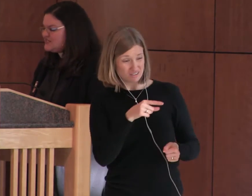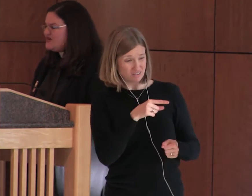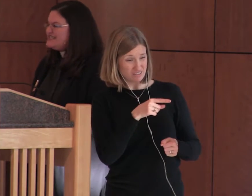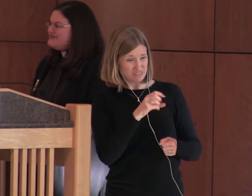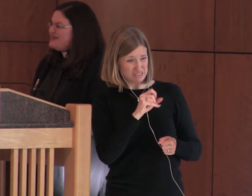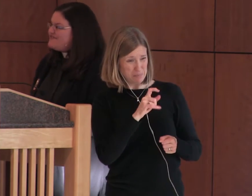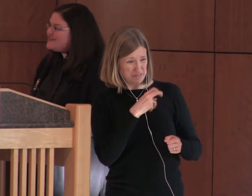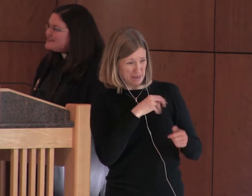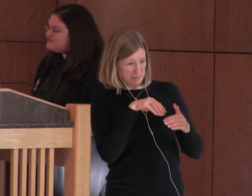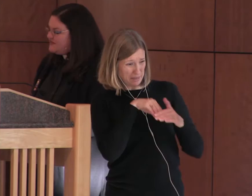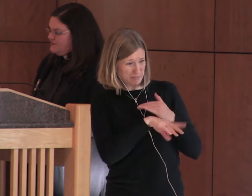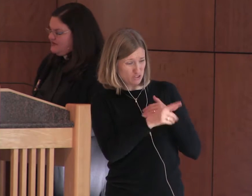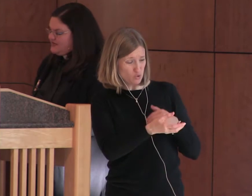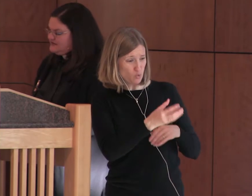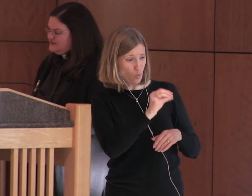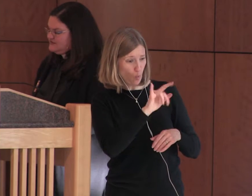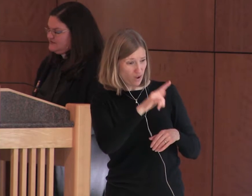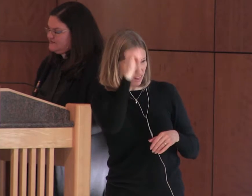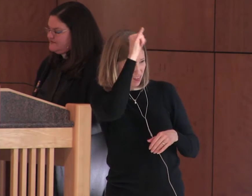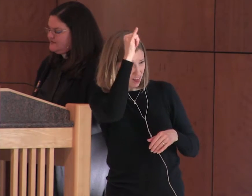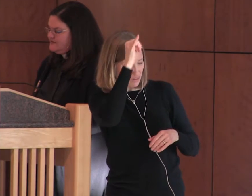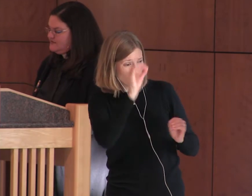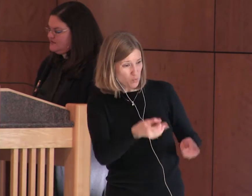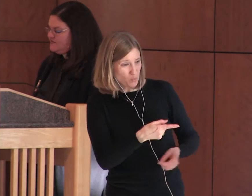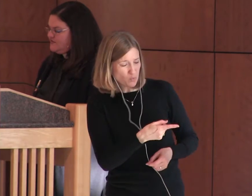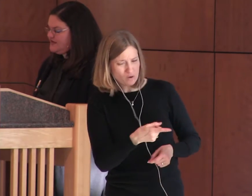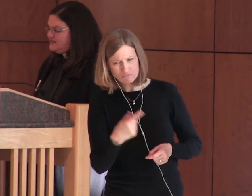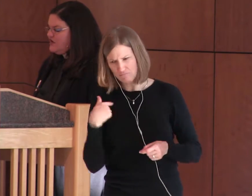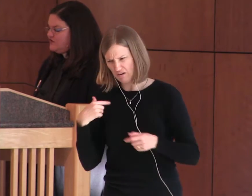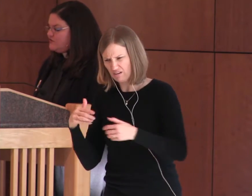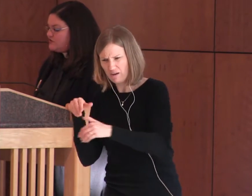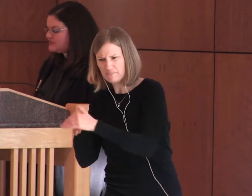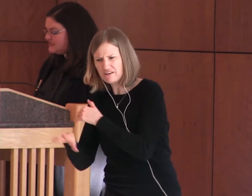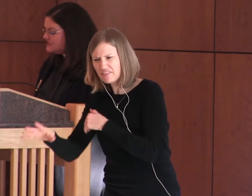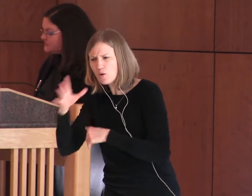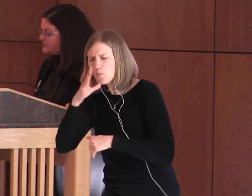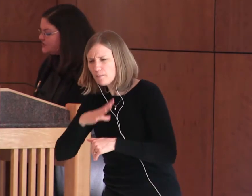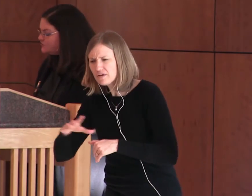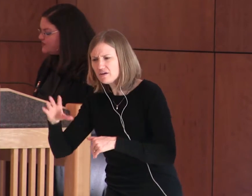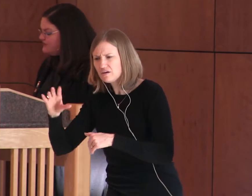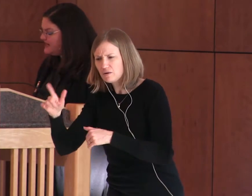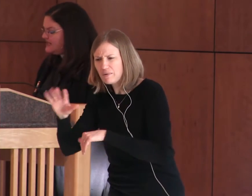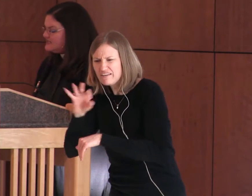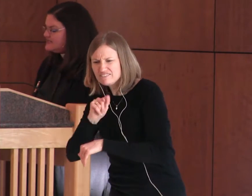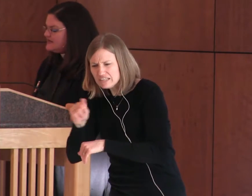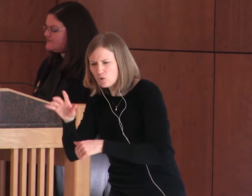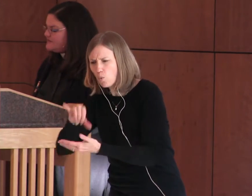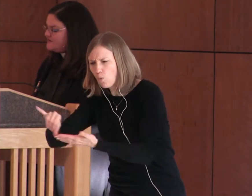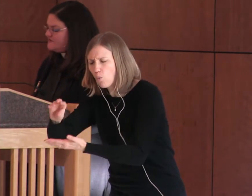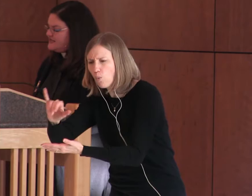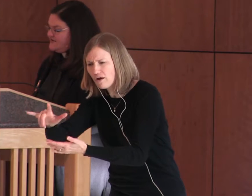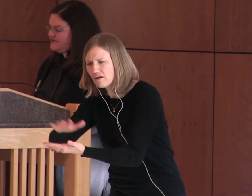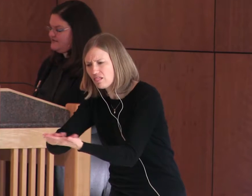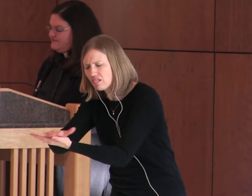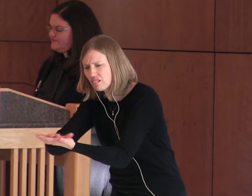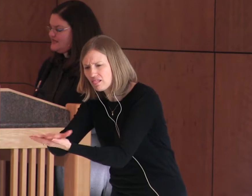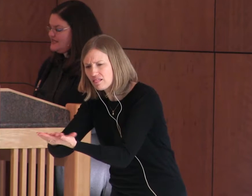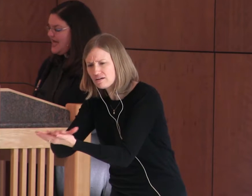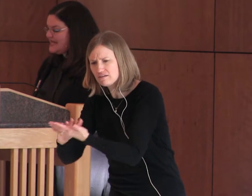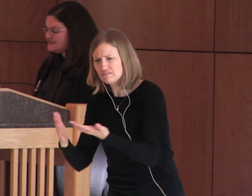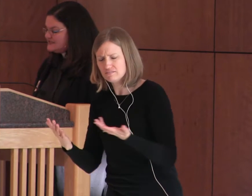she has anointed my feet with ointment. Therefore I tell you, her sins, which were many, have been